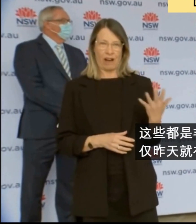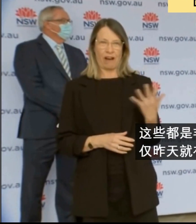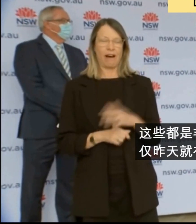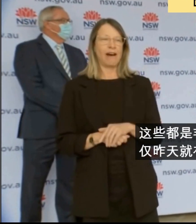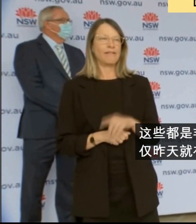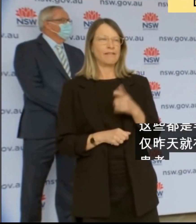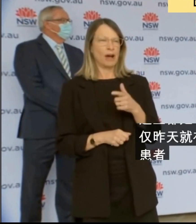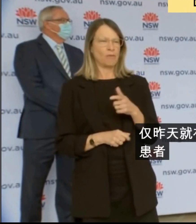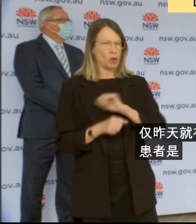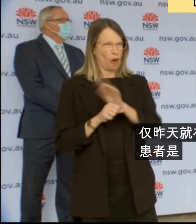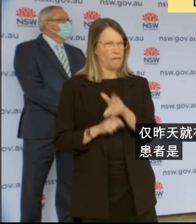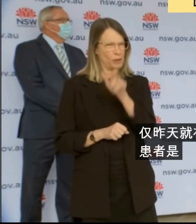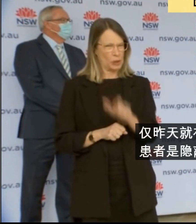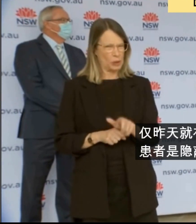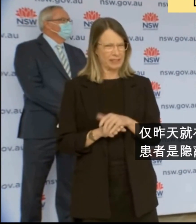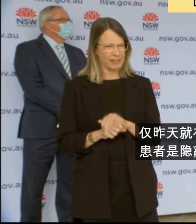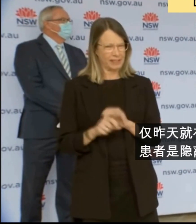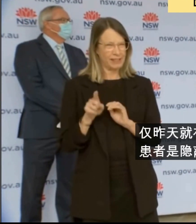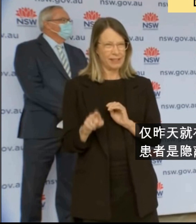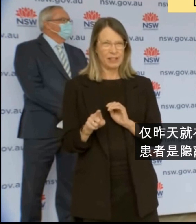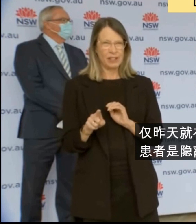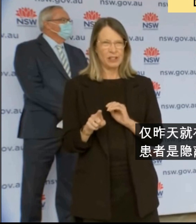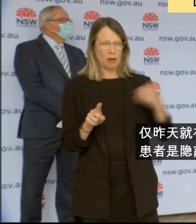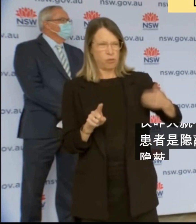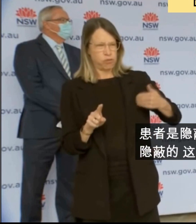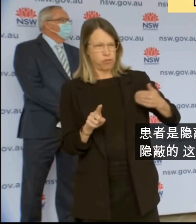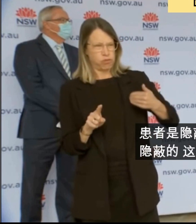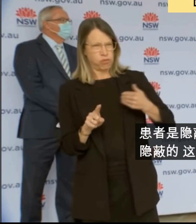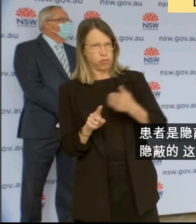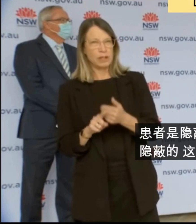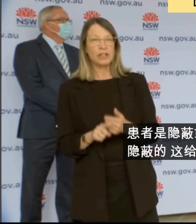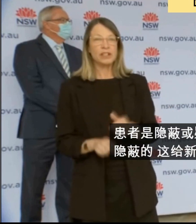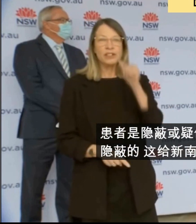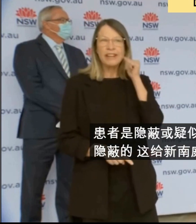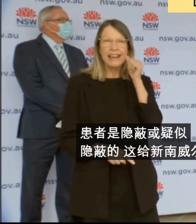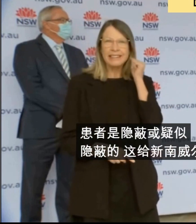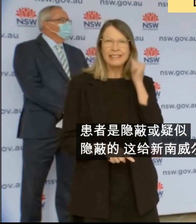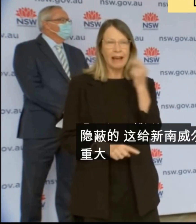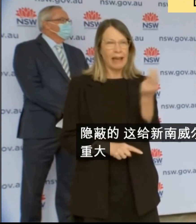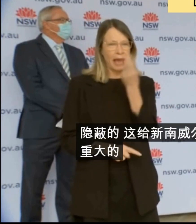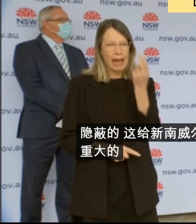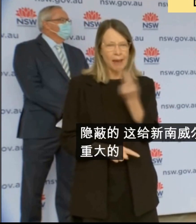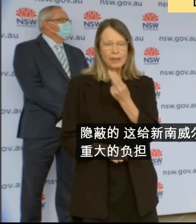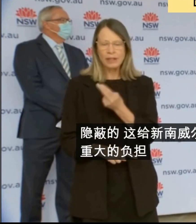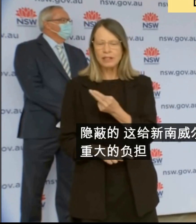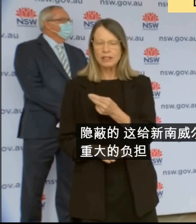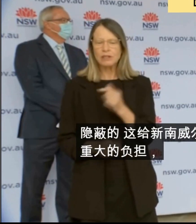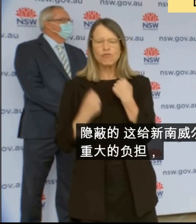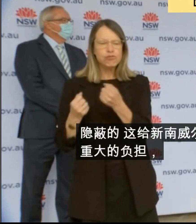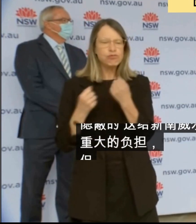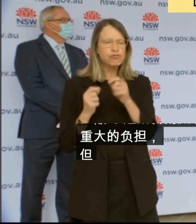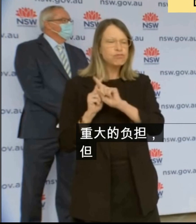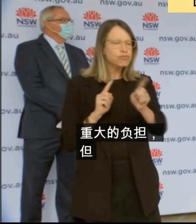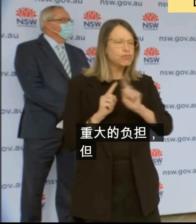patients alone yesterday were for COVID or suspected COVID. This is bringing a very significant load on